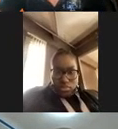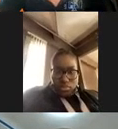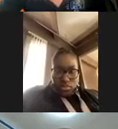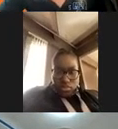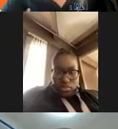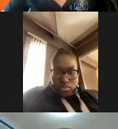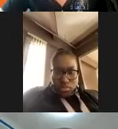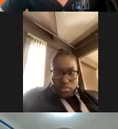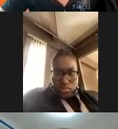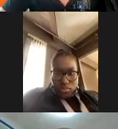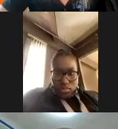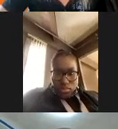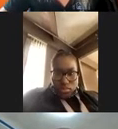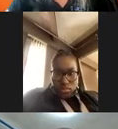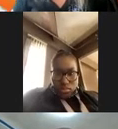No one wants to talk.